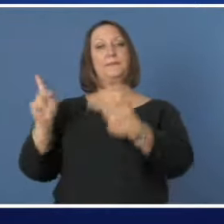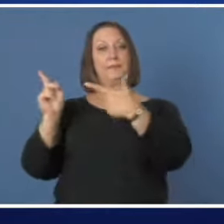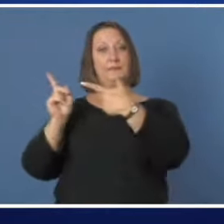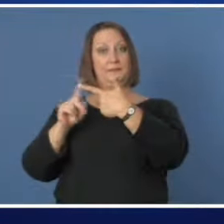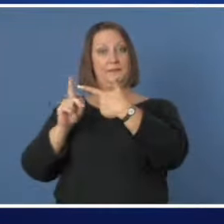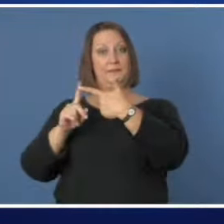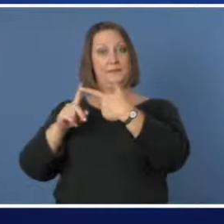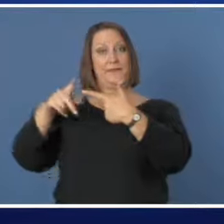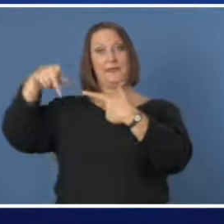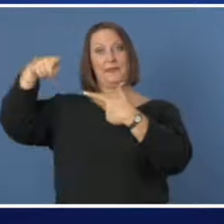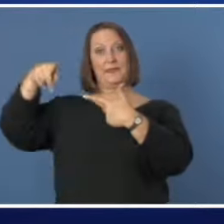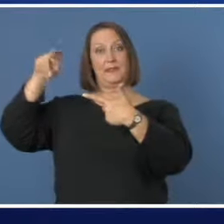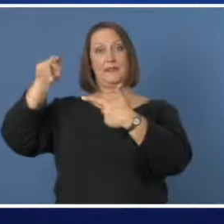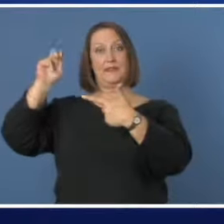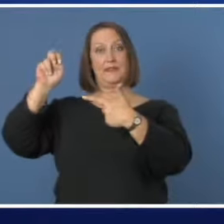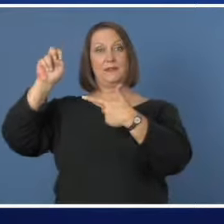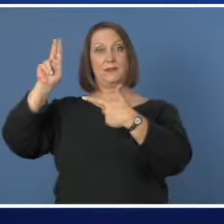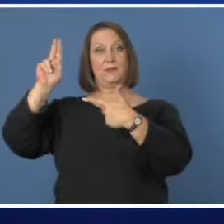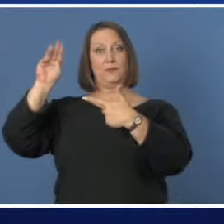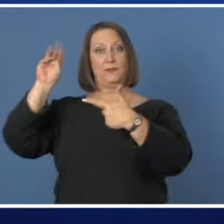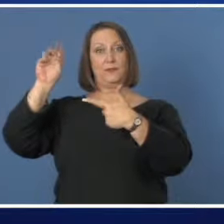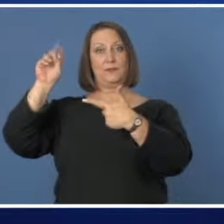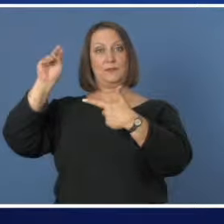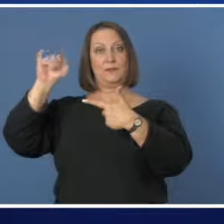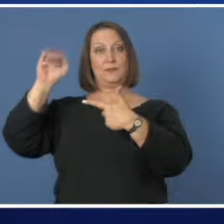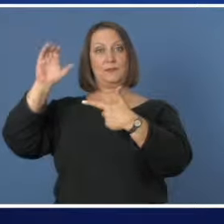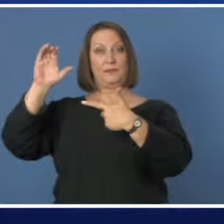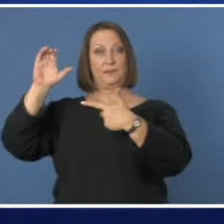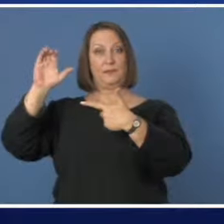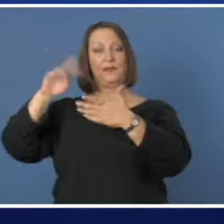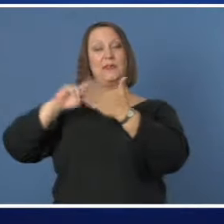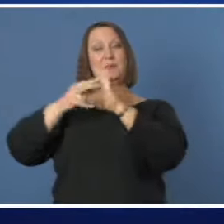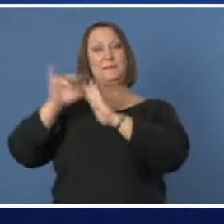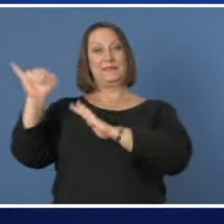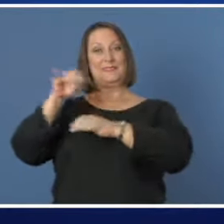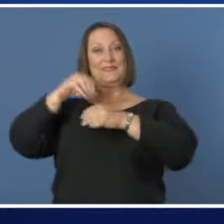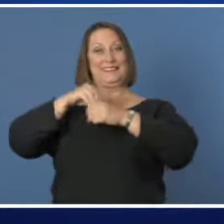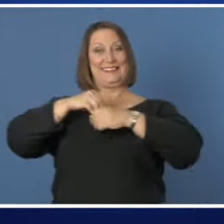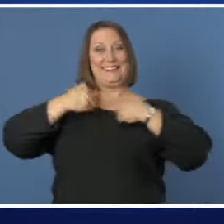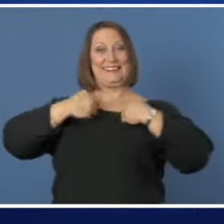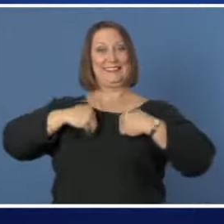Pneumonic plague, an infection of the lungs.